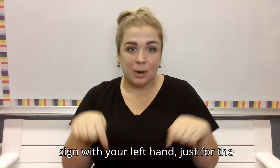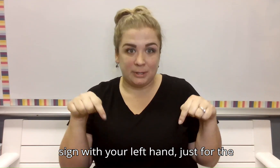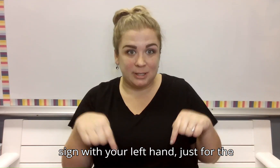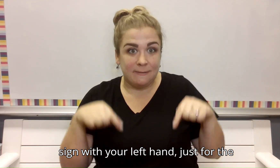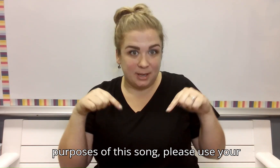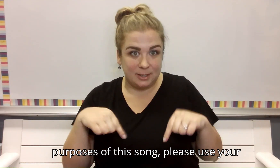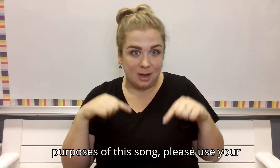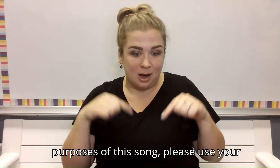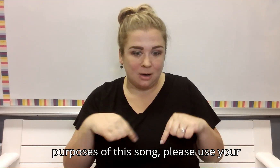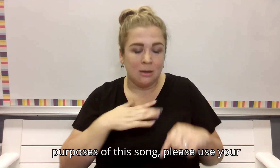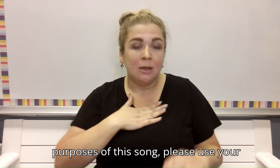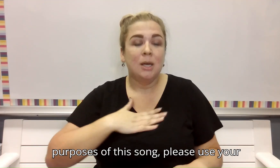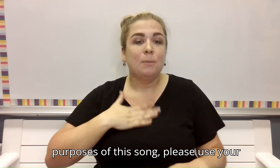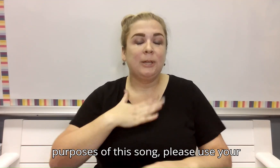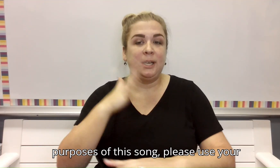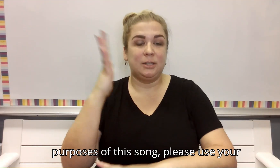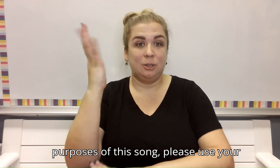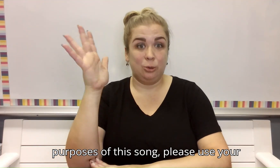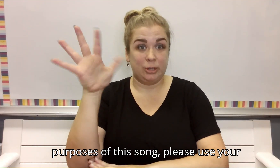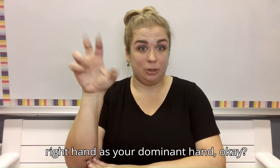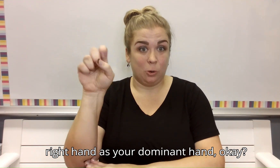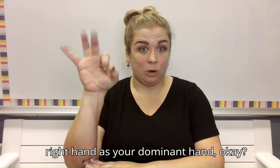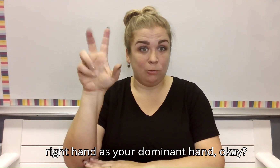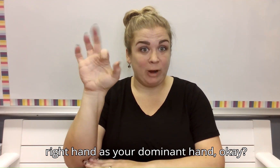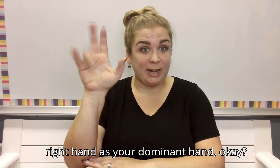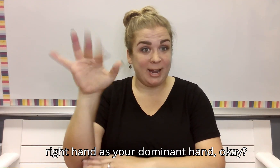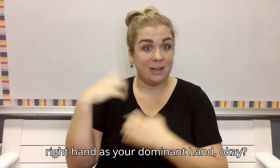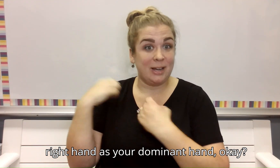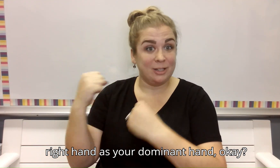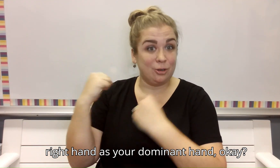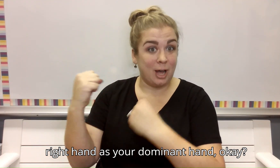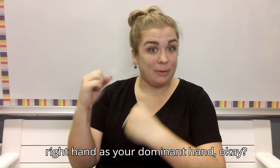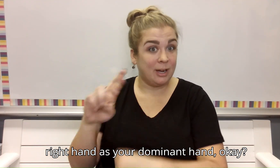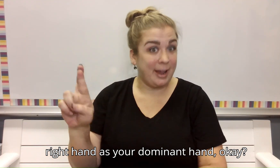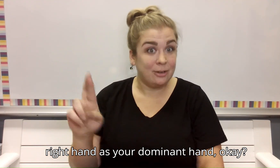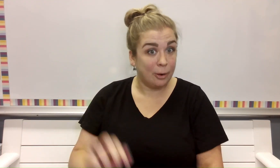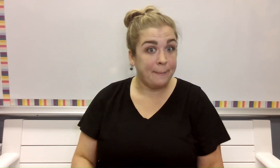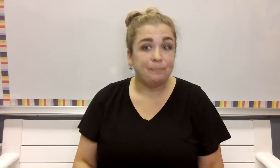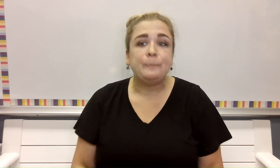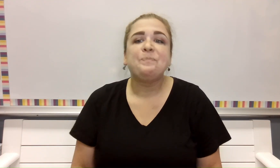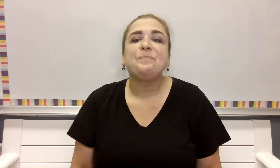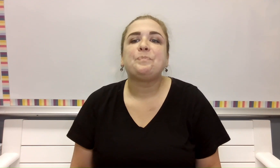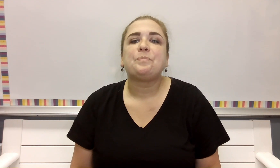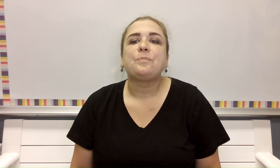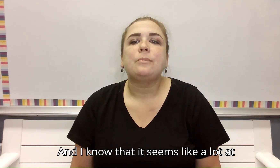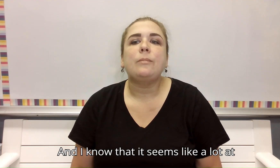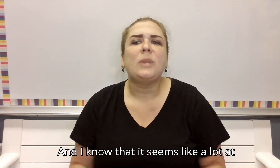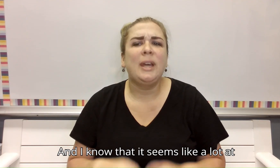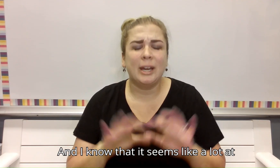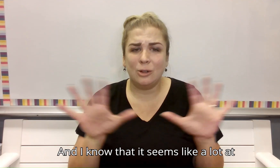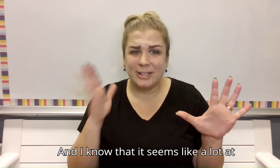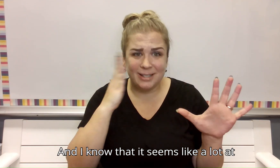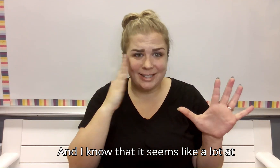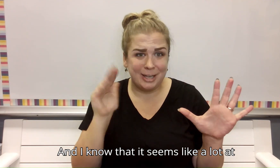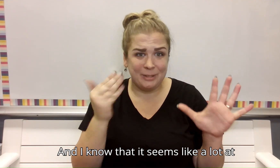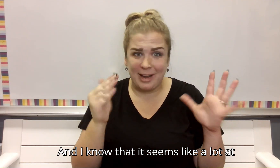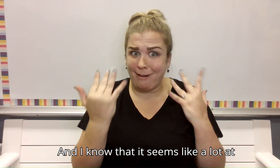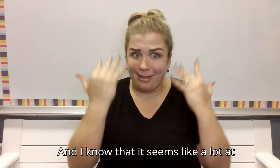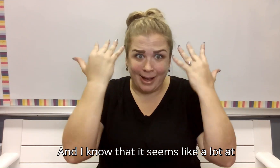purposes of this song, please use your right hand as your dominant hand, okay? And I know it seems like a lot